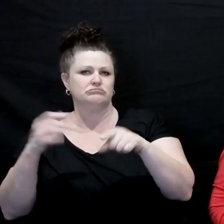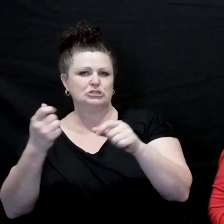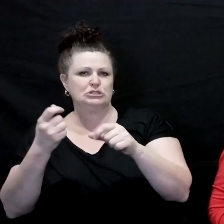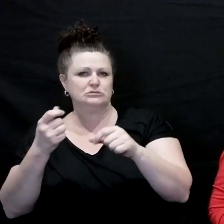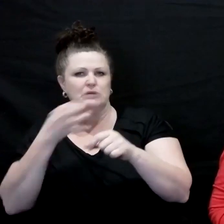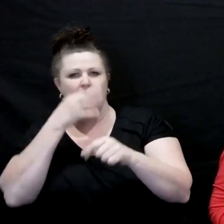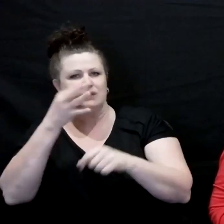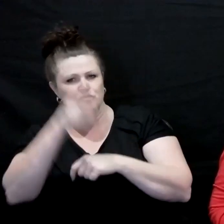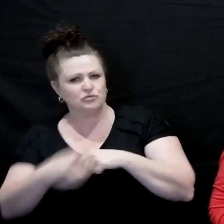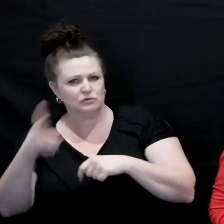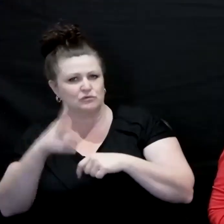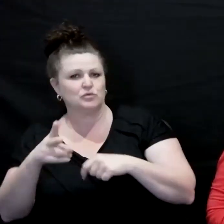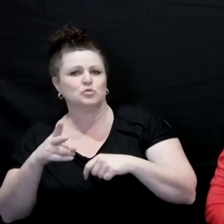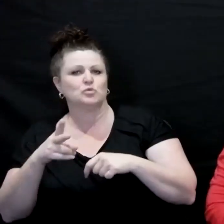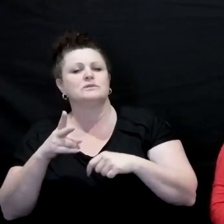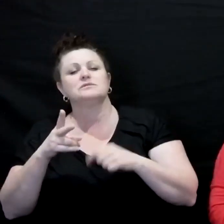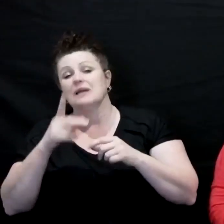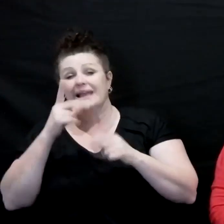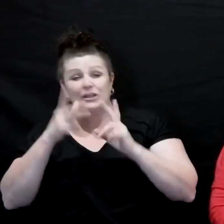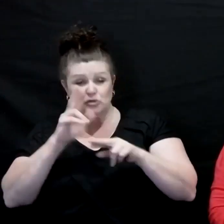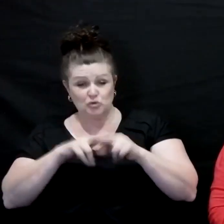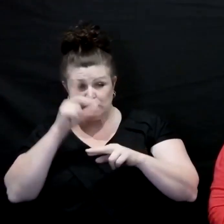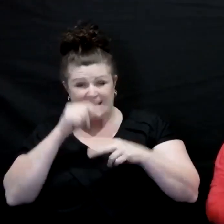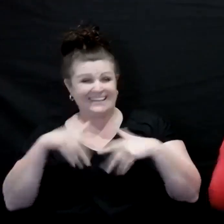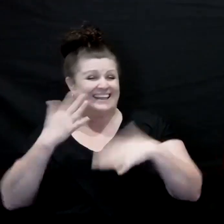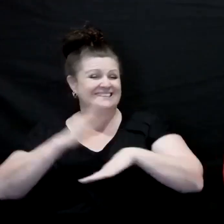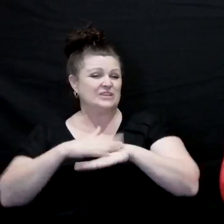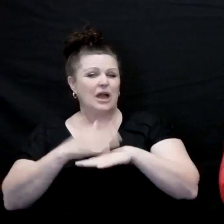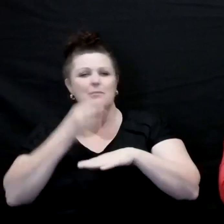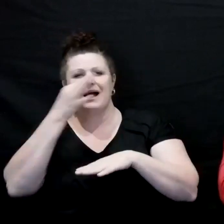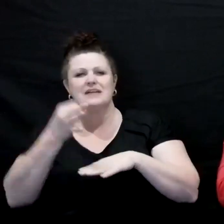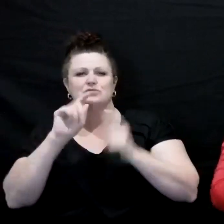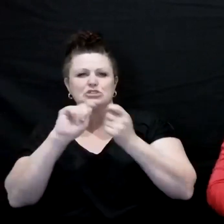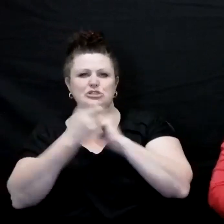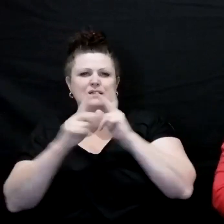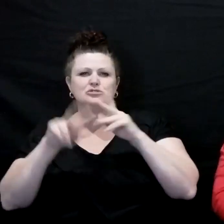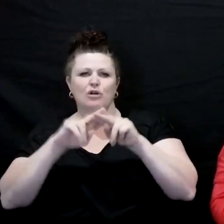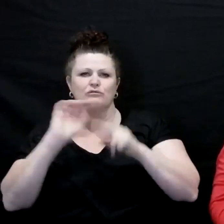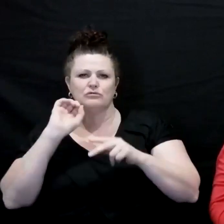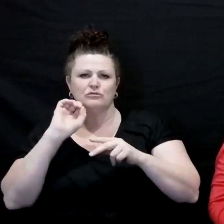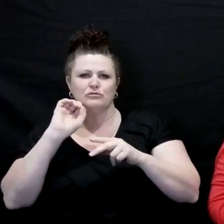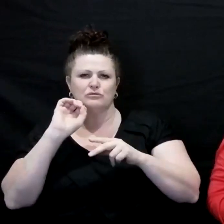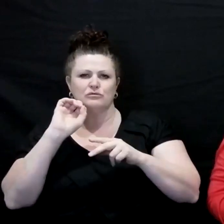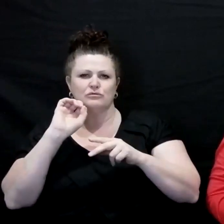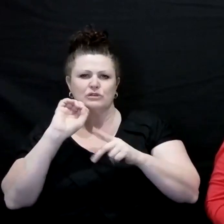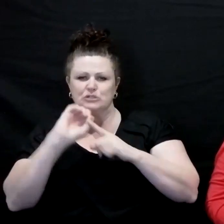something changes for you at any time. Oh, right. Got it.